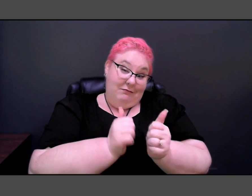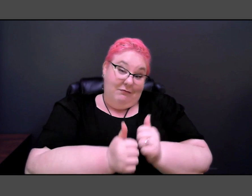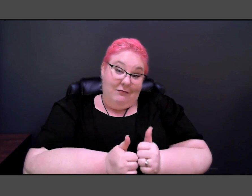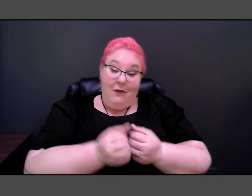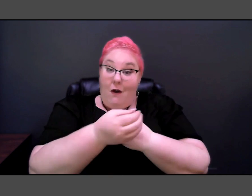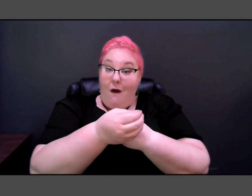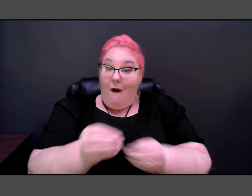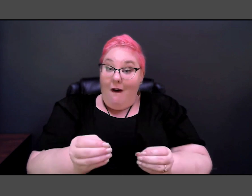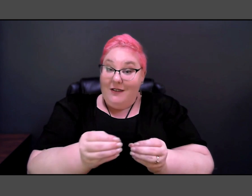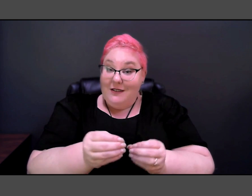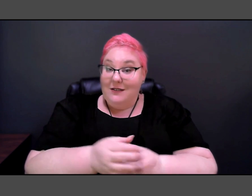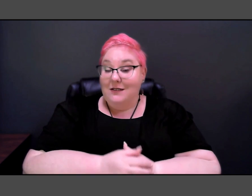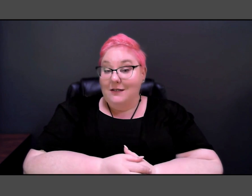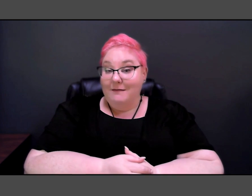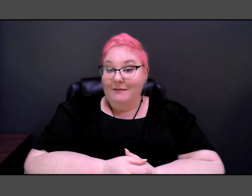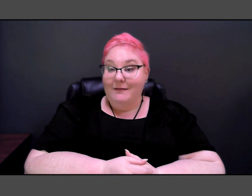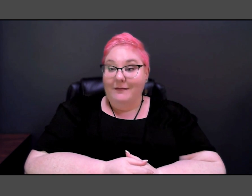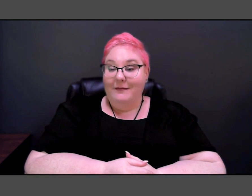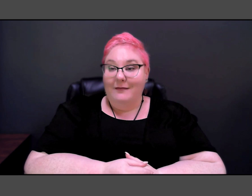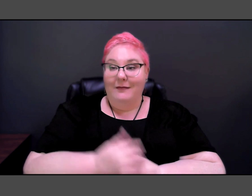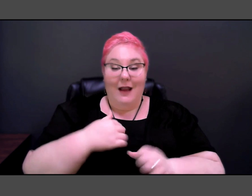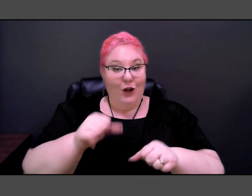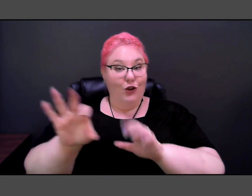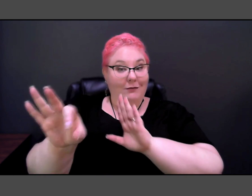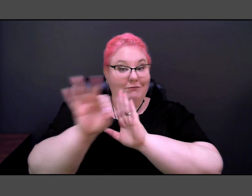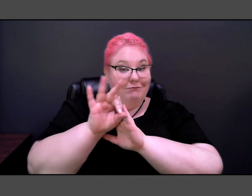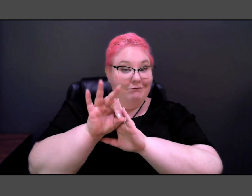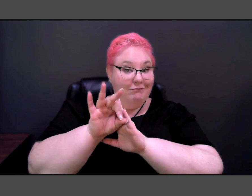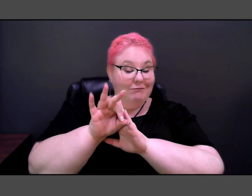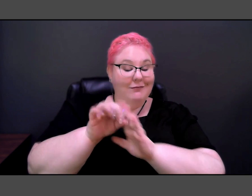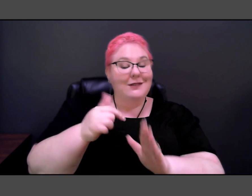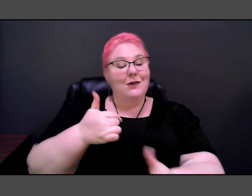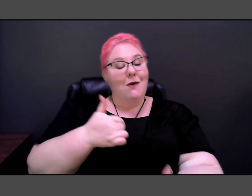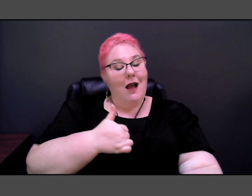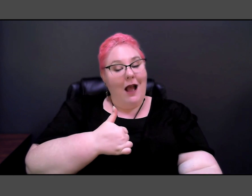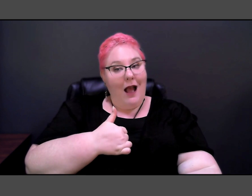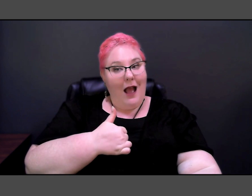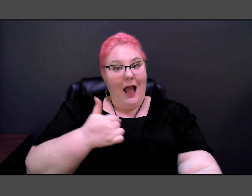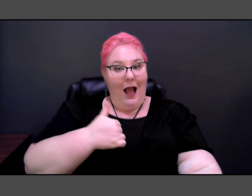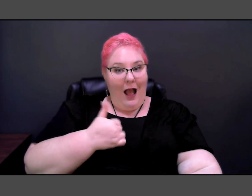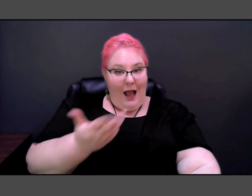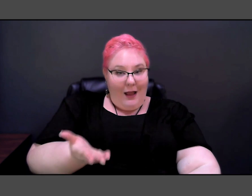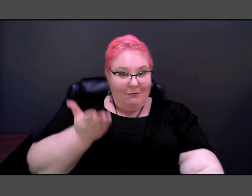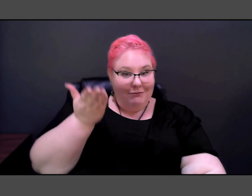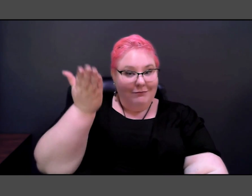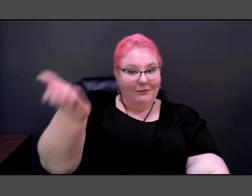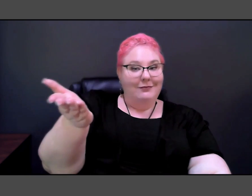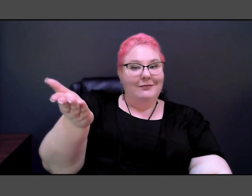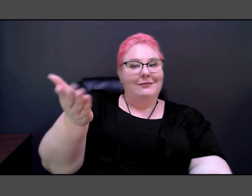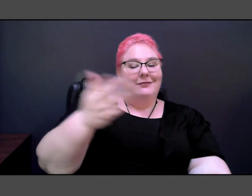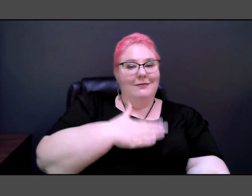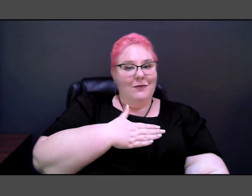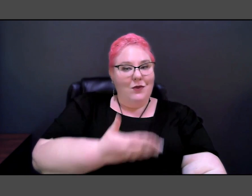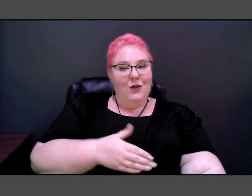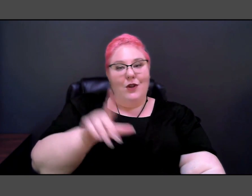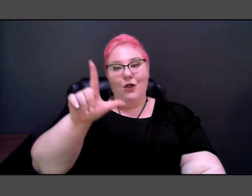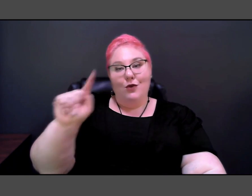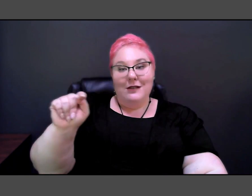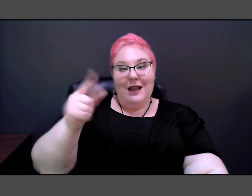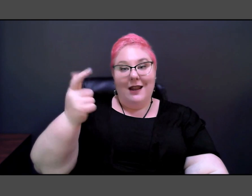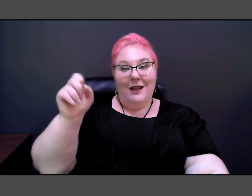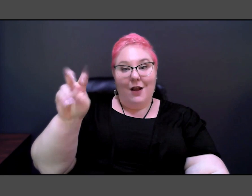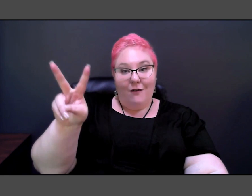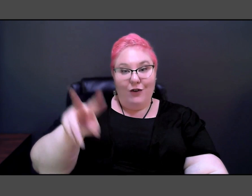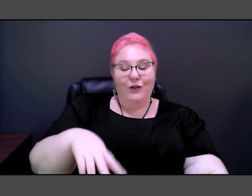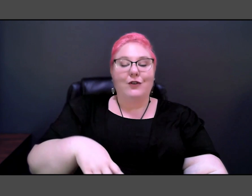I decided to put my hat in the ring for lieutenant governor in 2014.